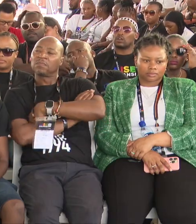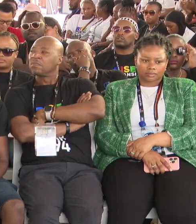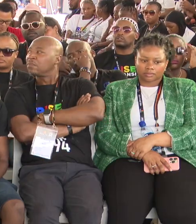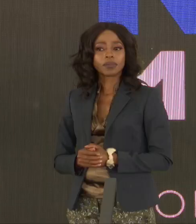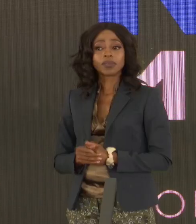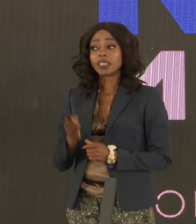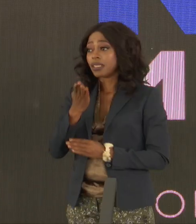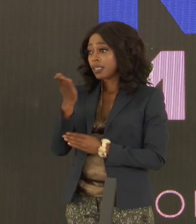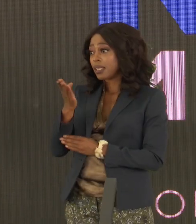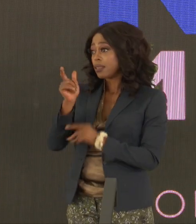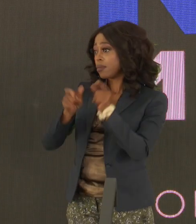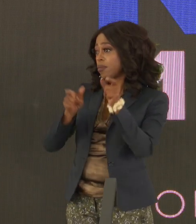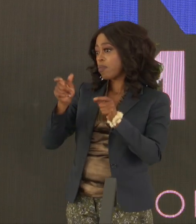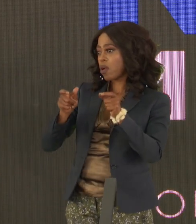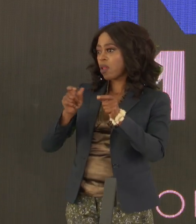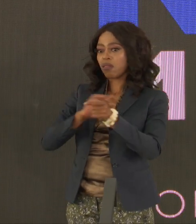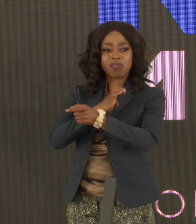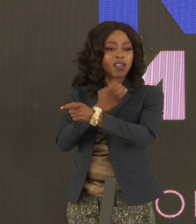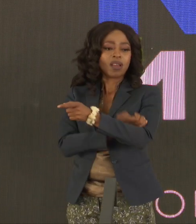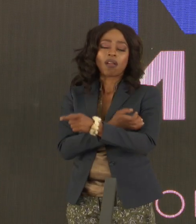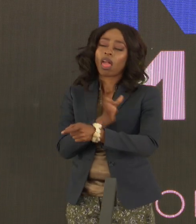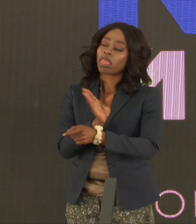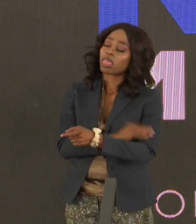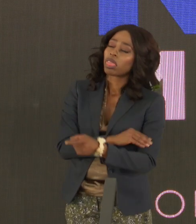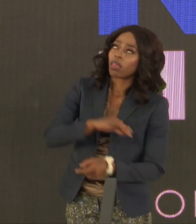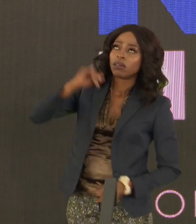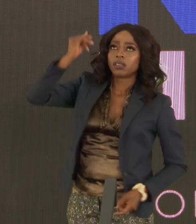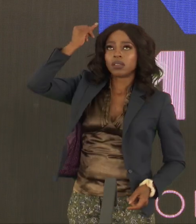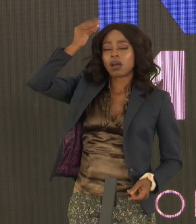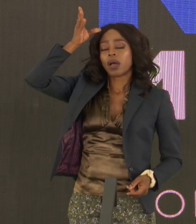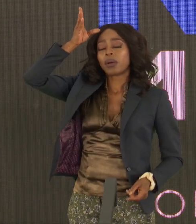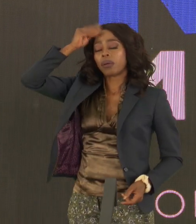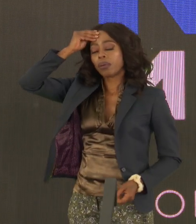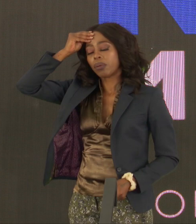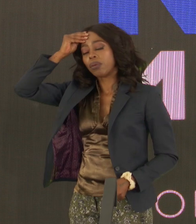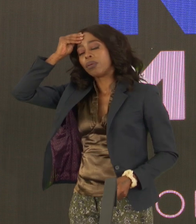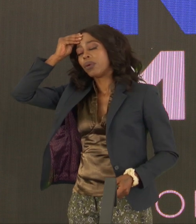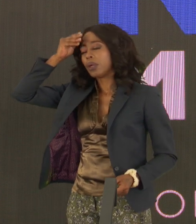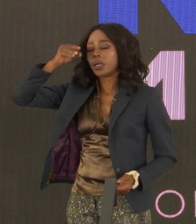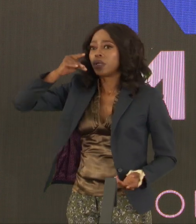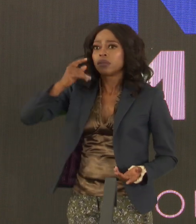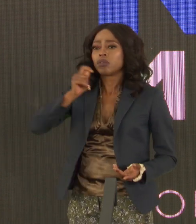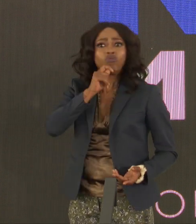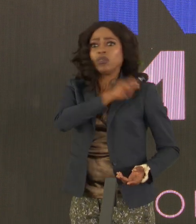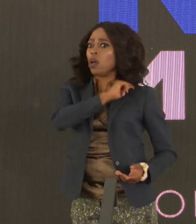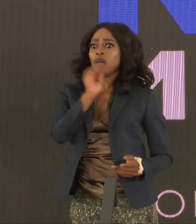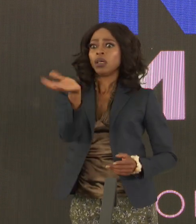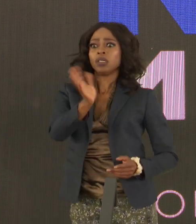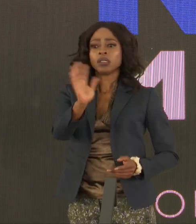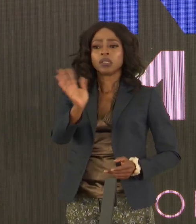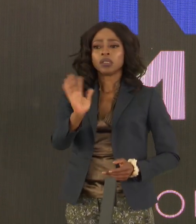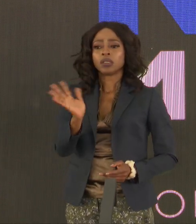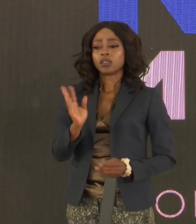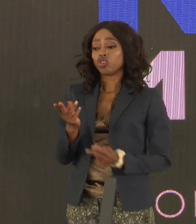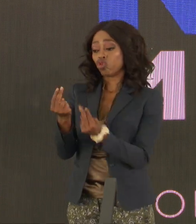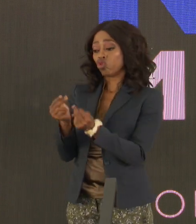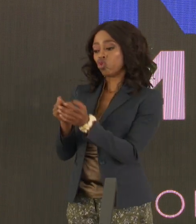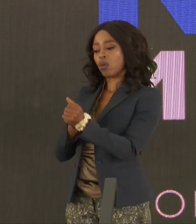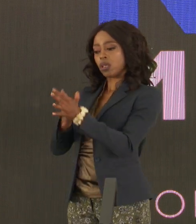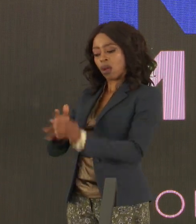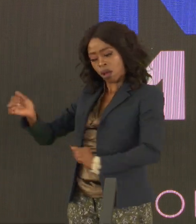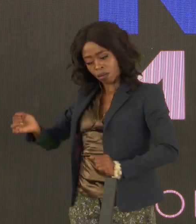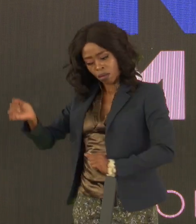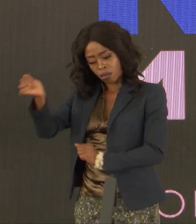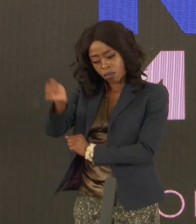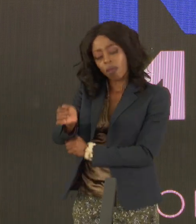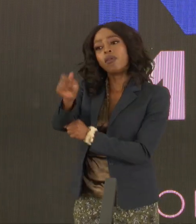These people have no energy, no ideas, and no credibility. We need new leaders, and we